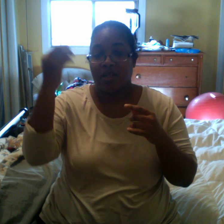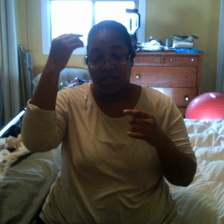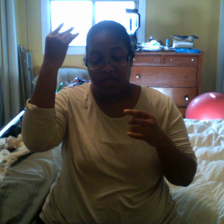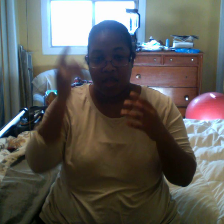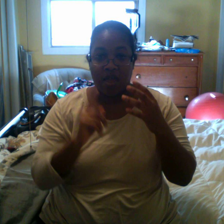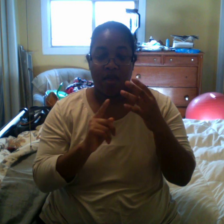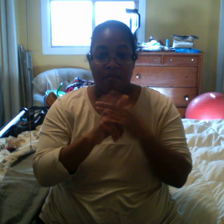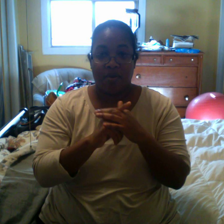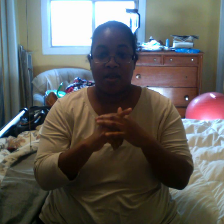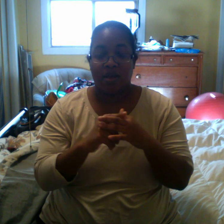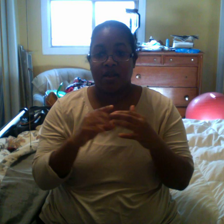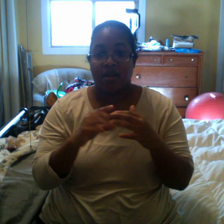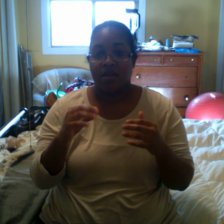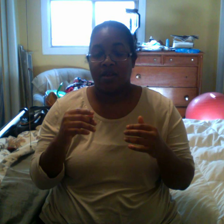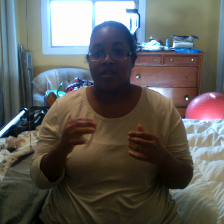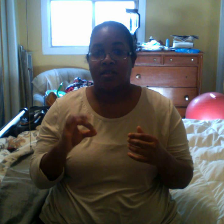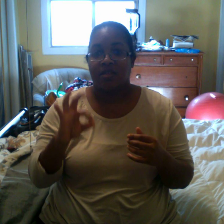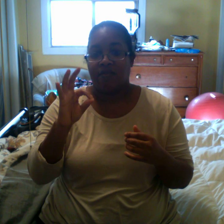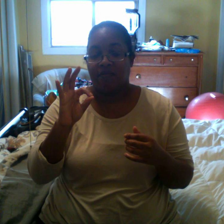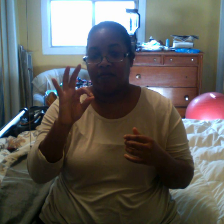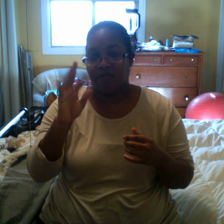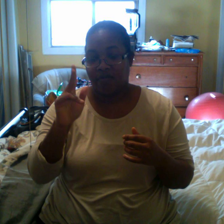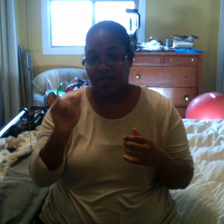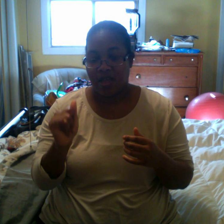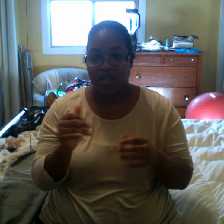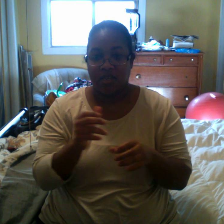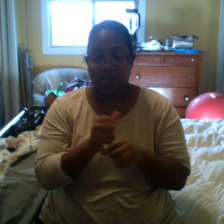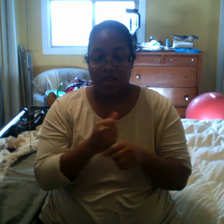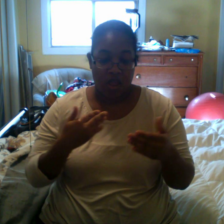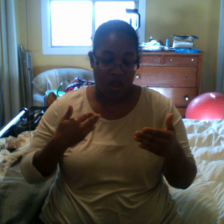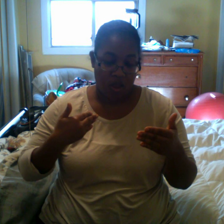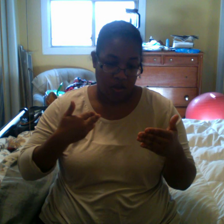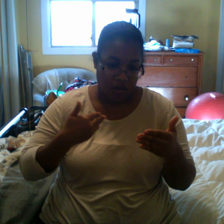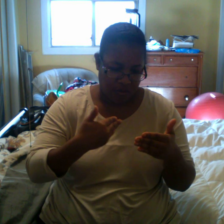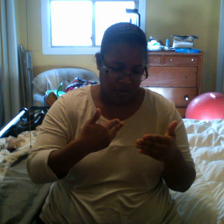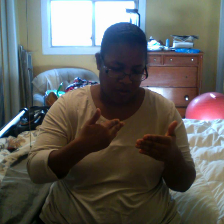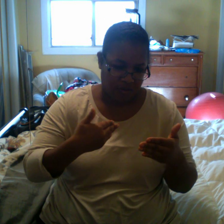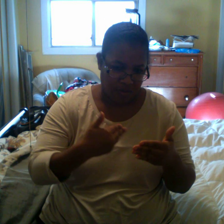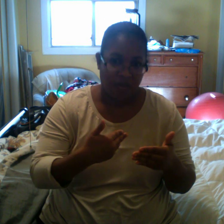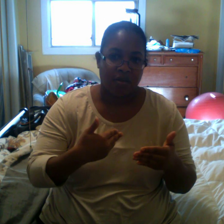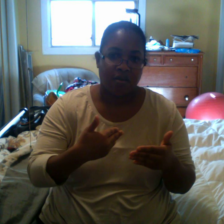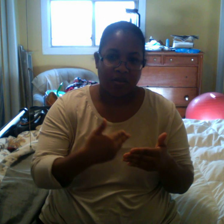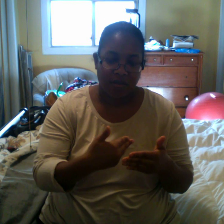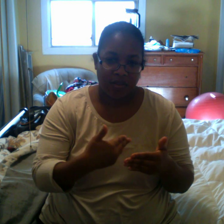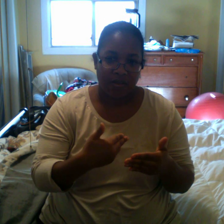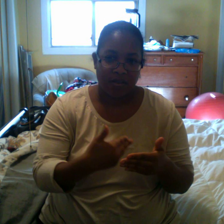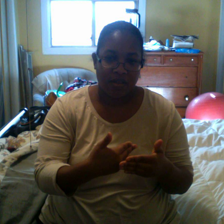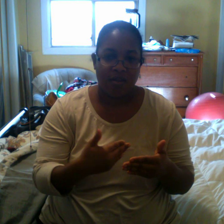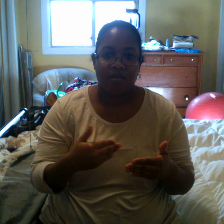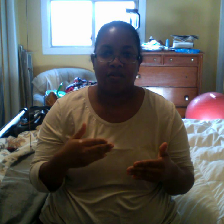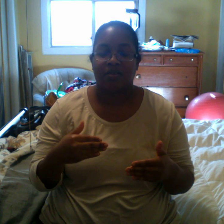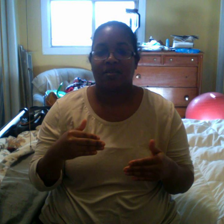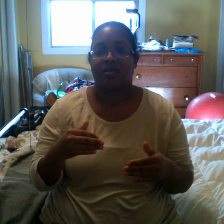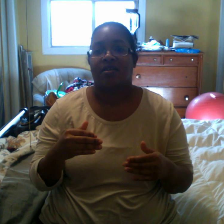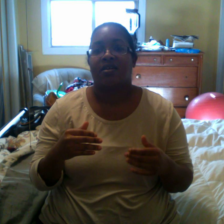sweet. Come on. Oh, he's getting closer. Come on. It tastes good. It's about to. Oh, he's back. All